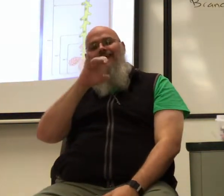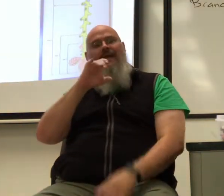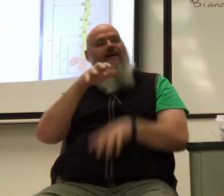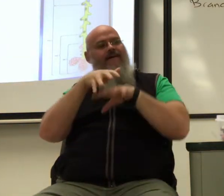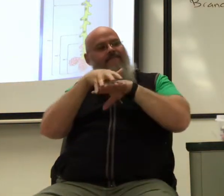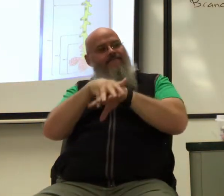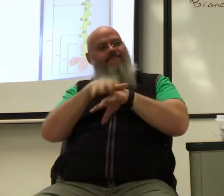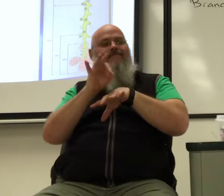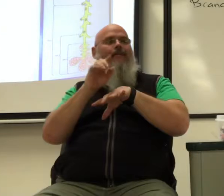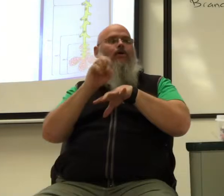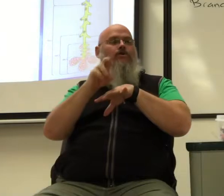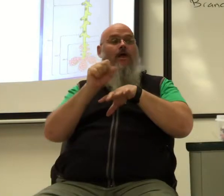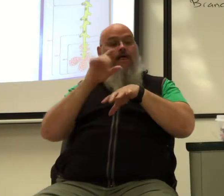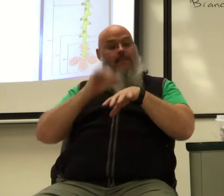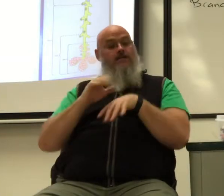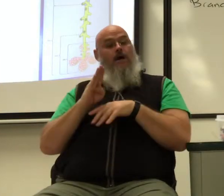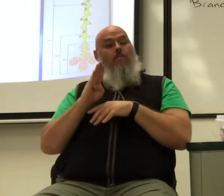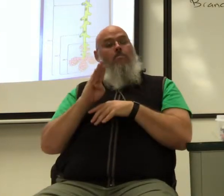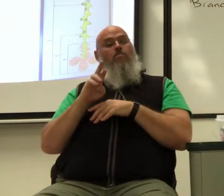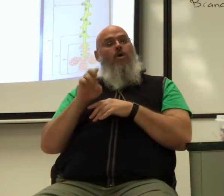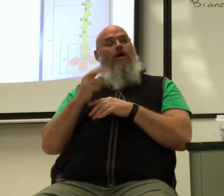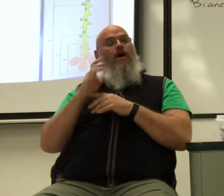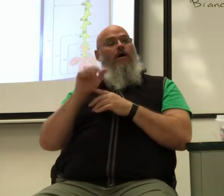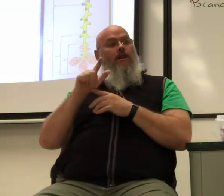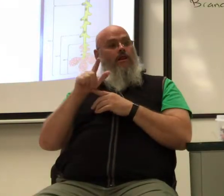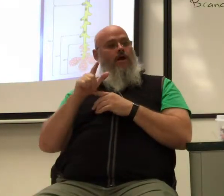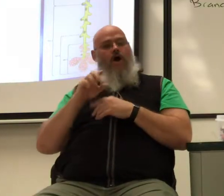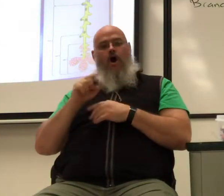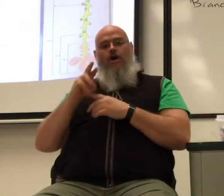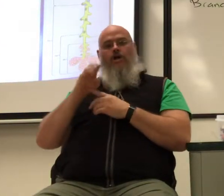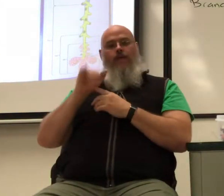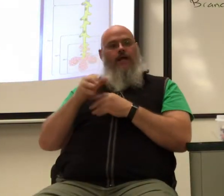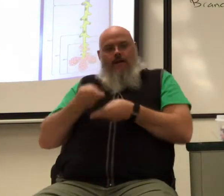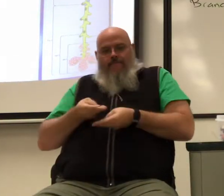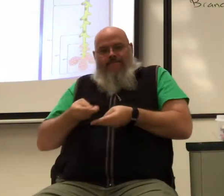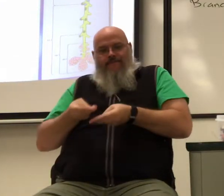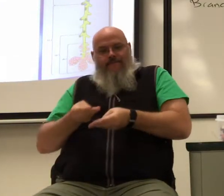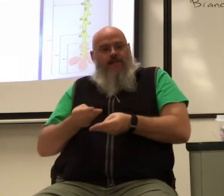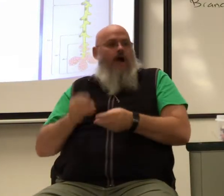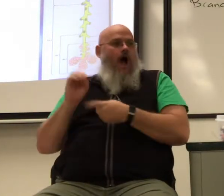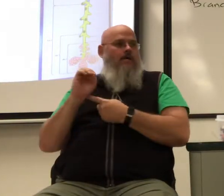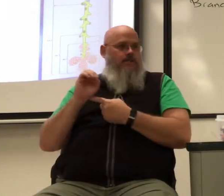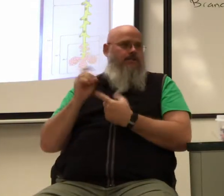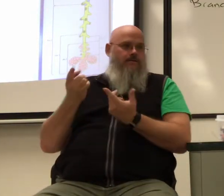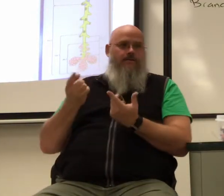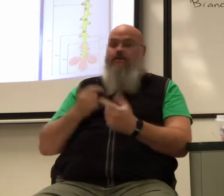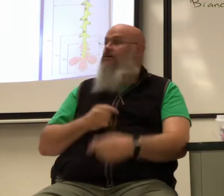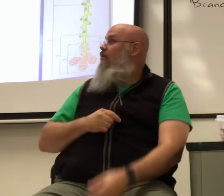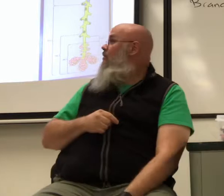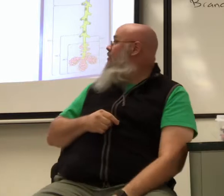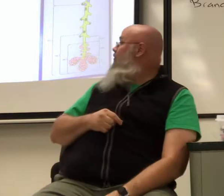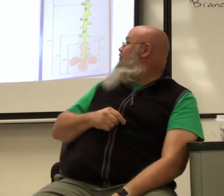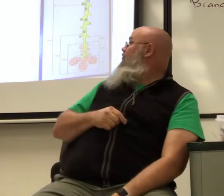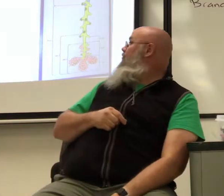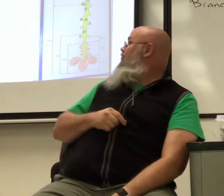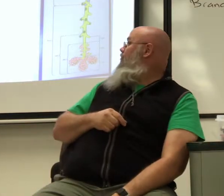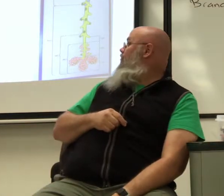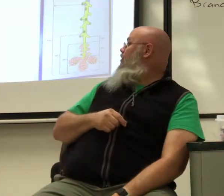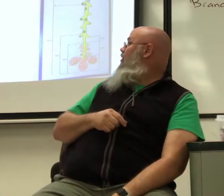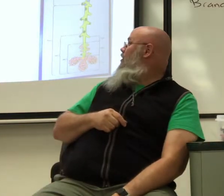That's a bronchial artery, just supplying oxygenated blood to the region. Okay. Now, it's kind of hiding